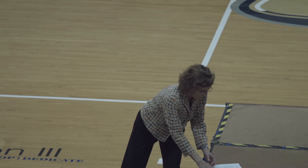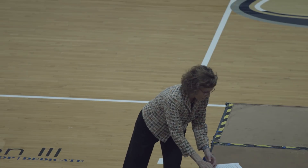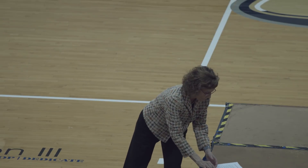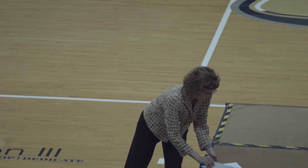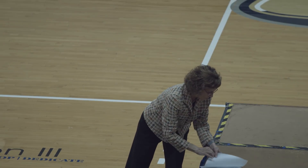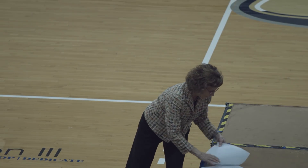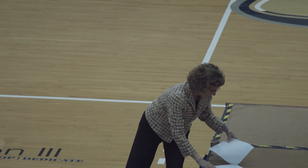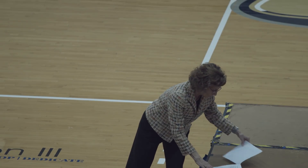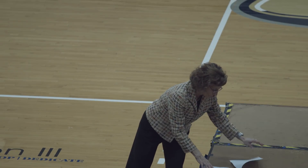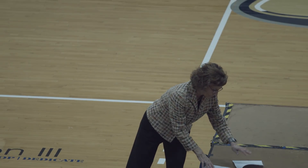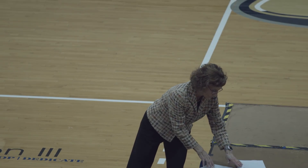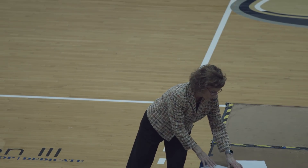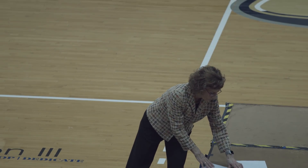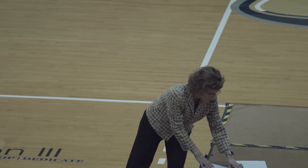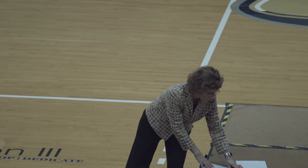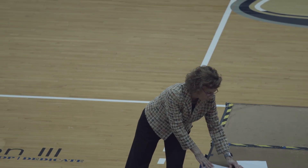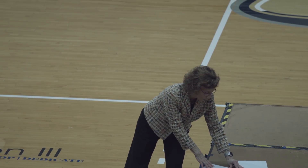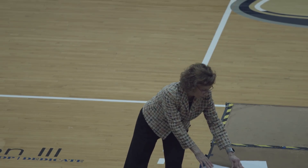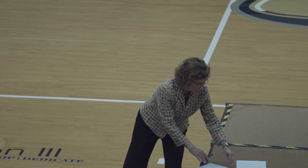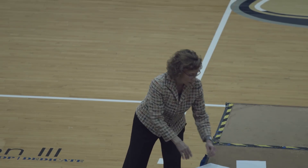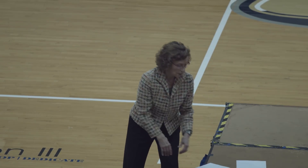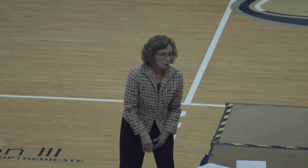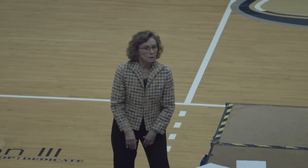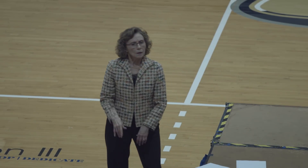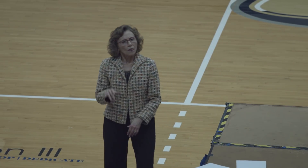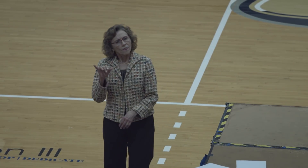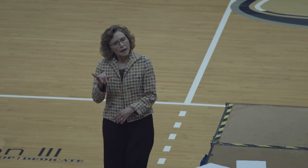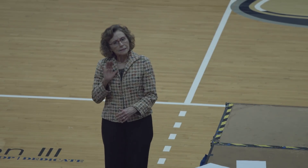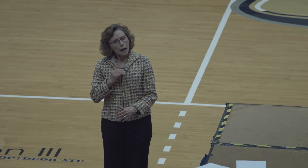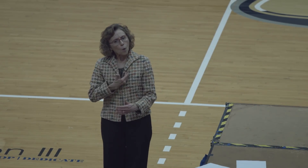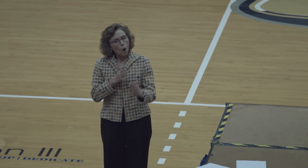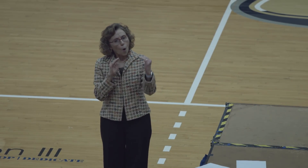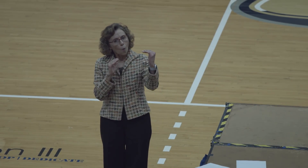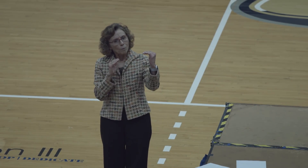we want to acknowledge moving forward.